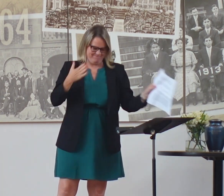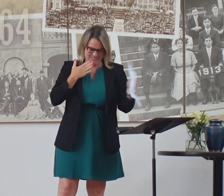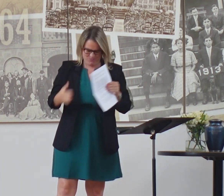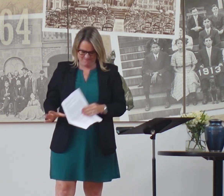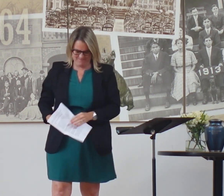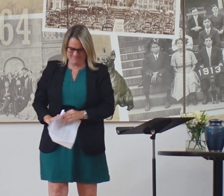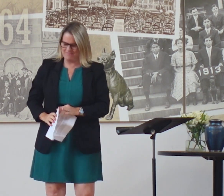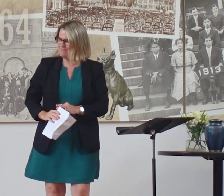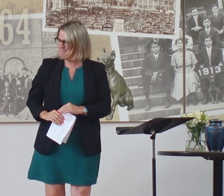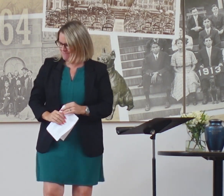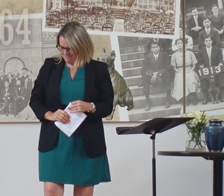of us. Thank you.